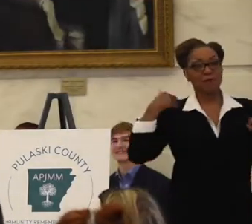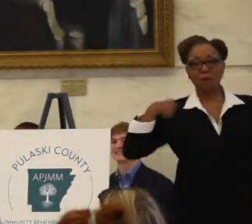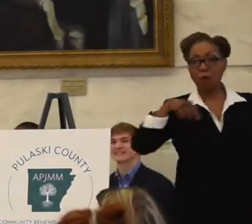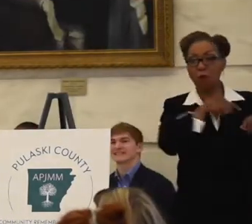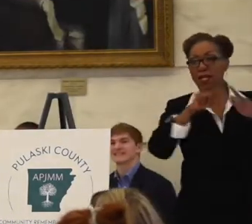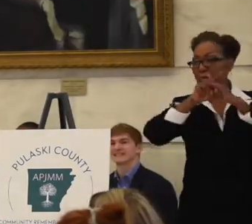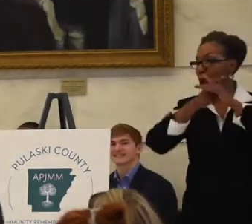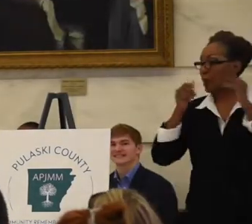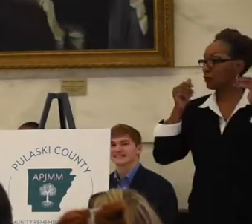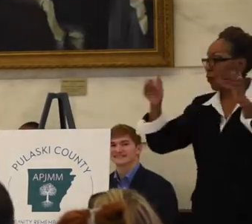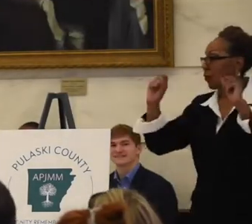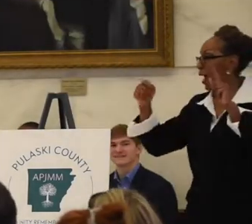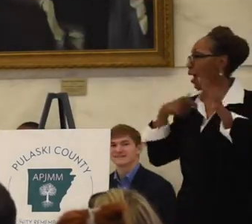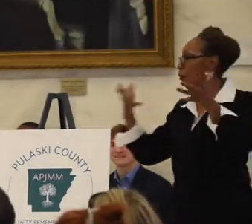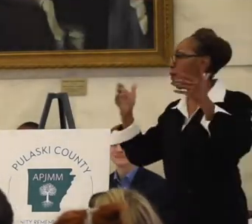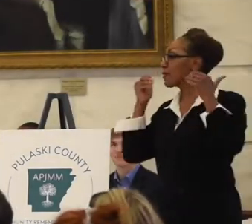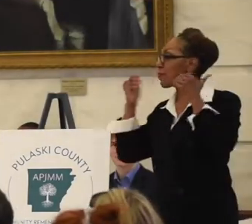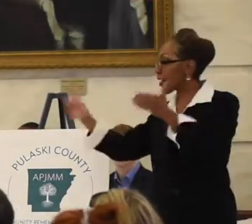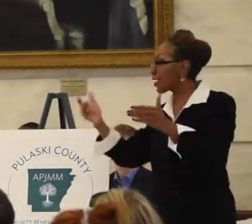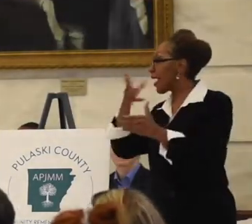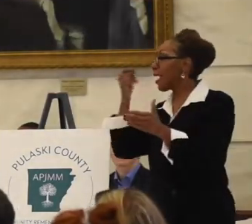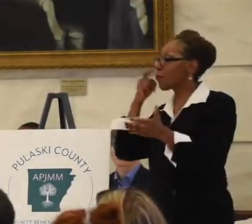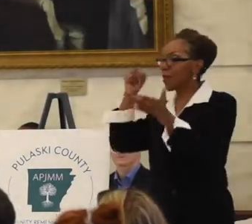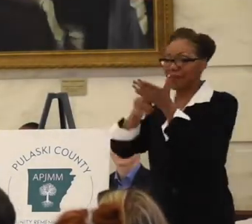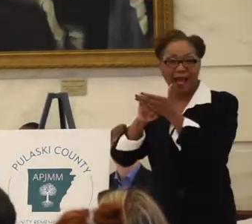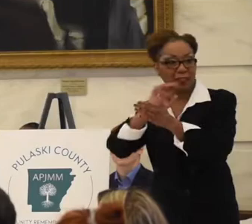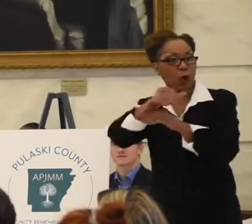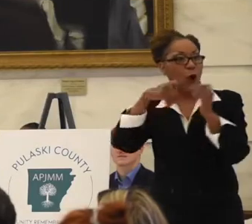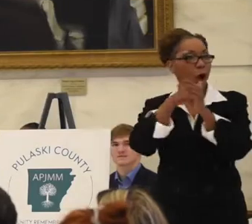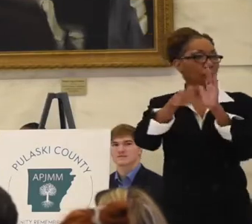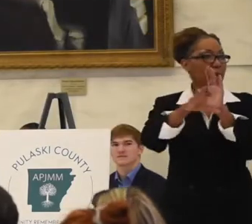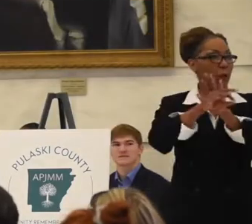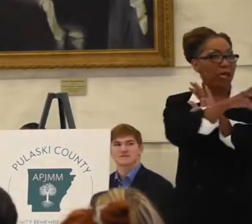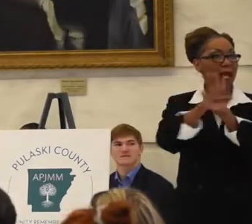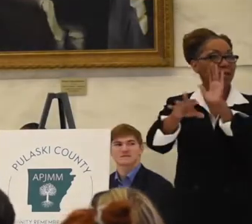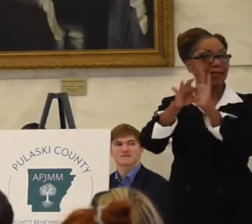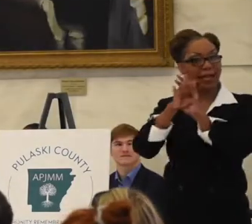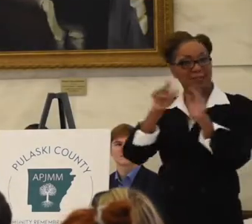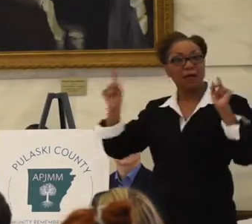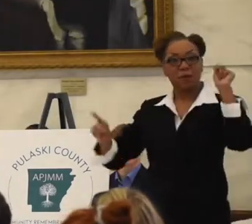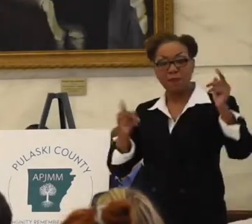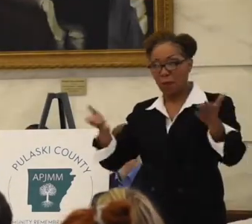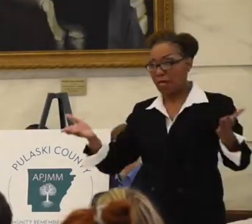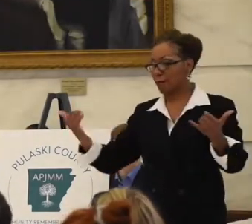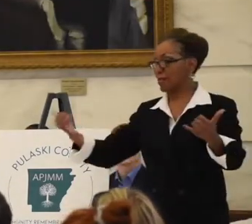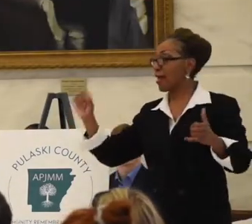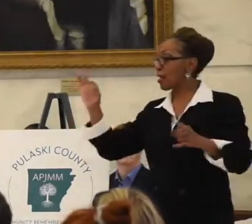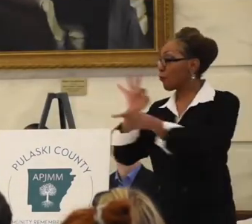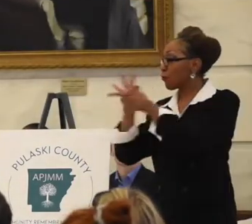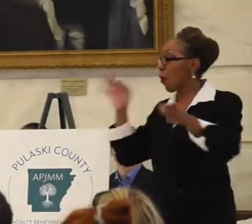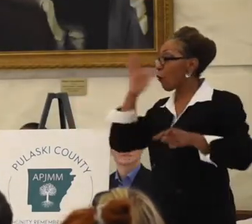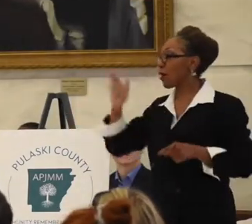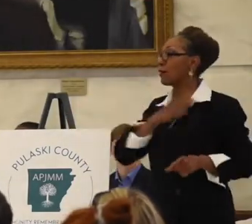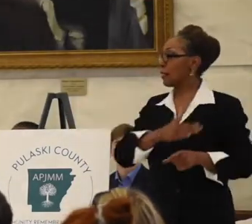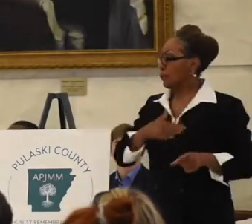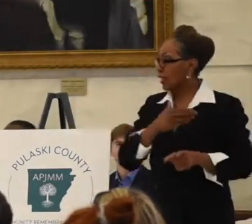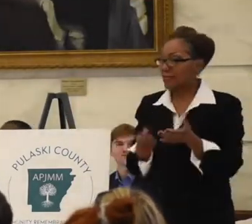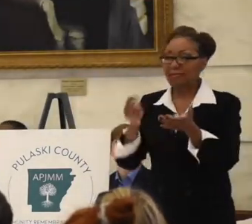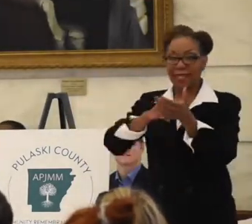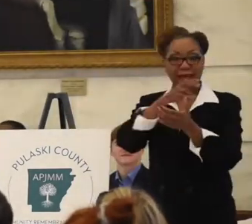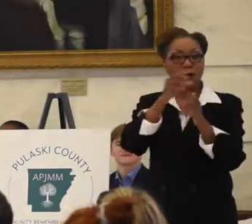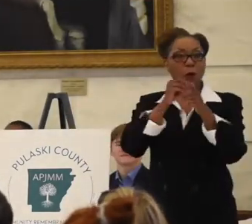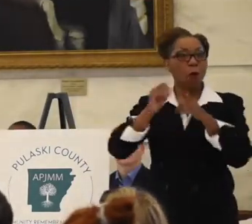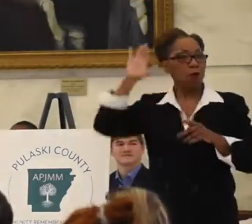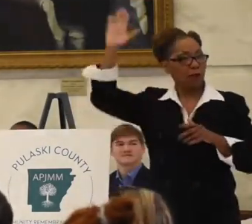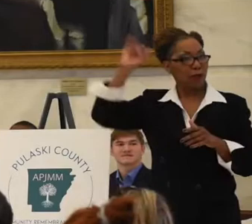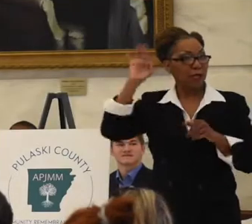we get started, I'd like to thank and recognize the appointed and elected officials that are here today. So if you would, please either stand or raise your